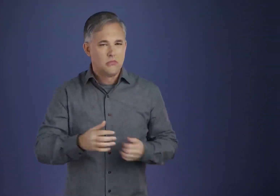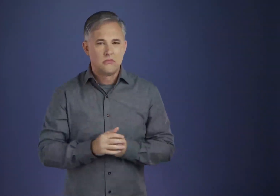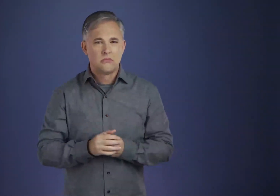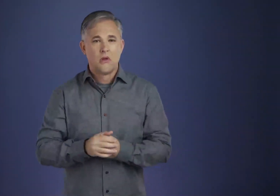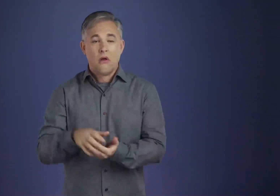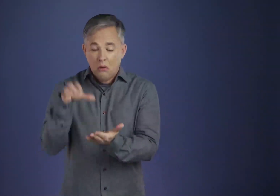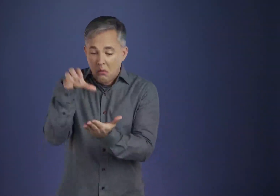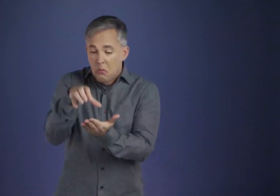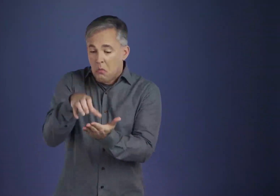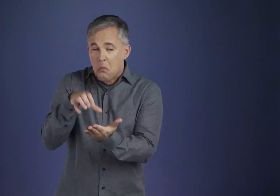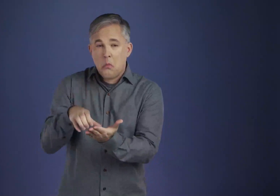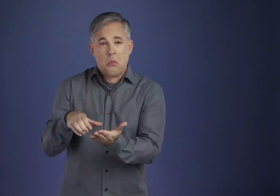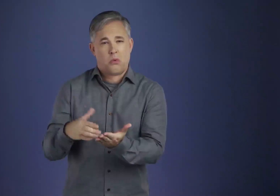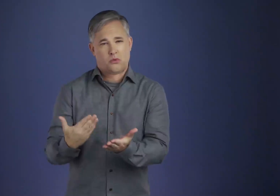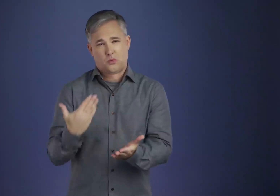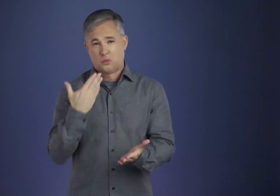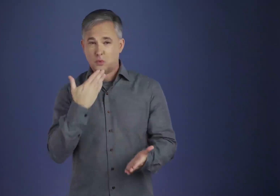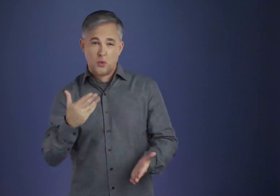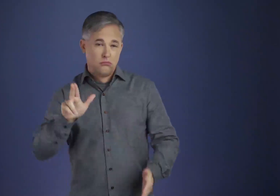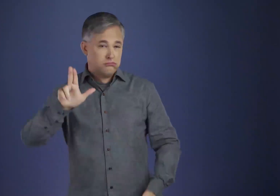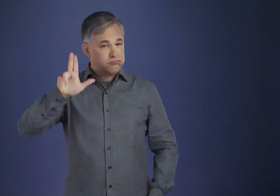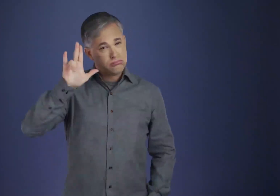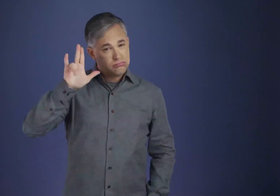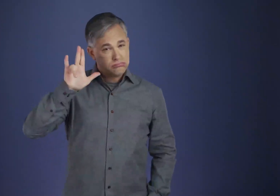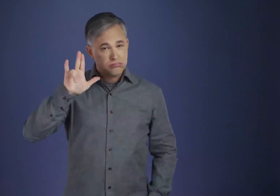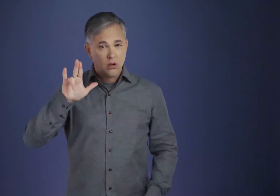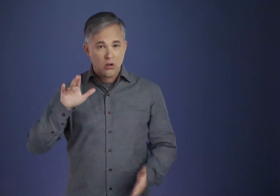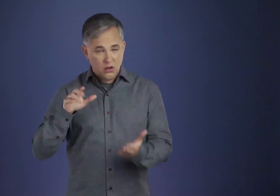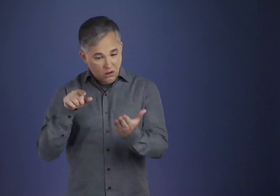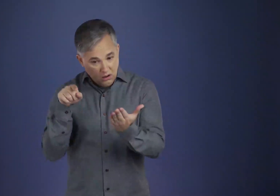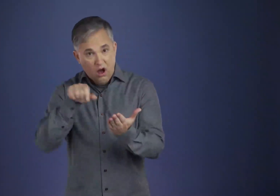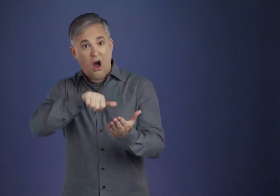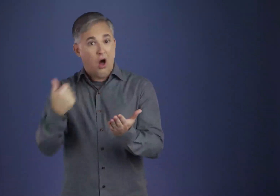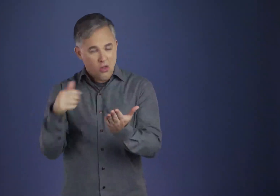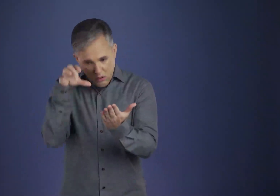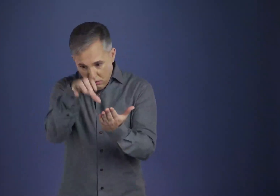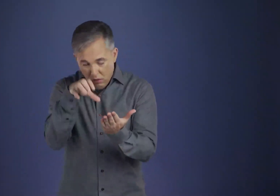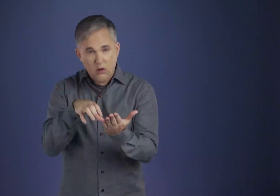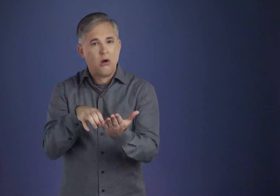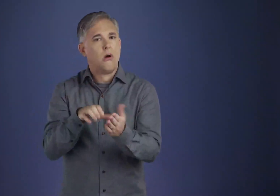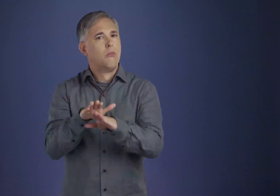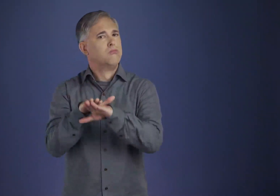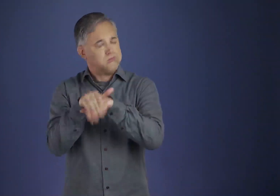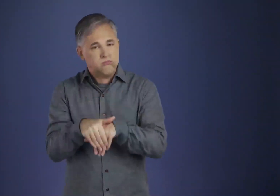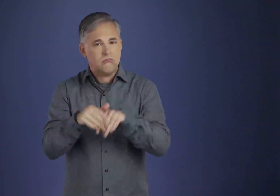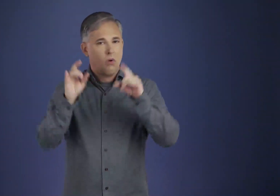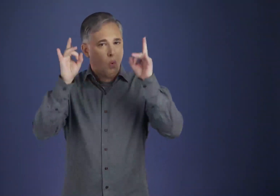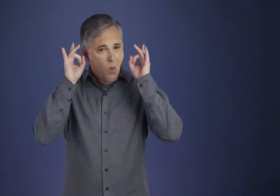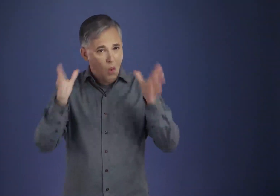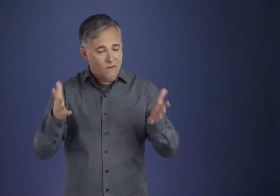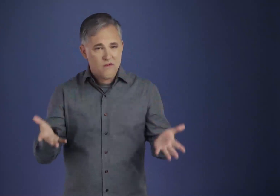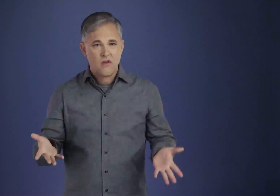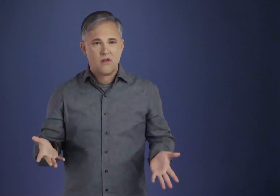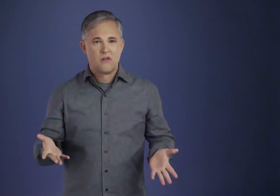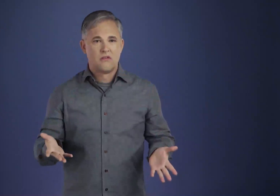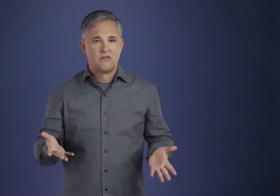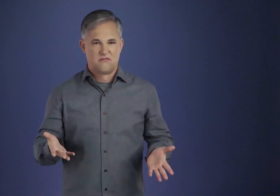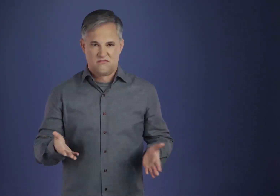In spots, its morality was impossibly good. In others, it seemed impossibly bad. But it